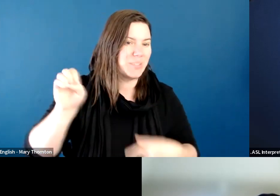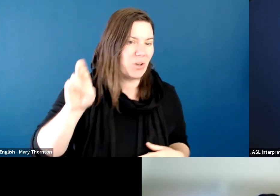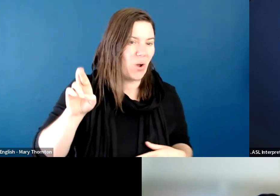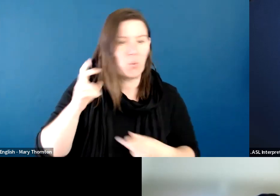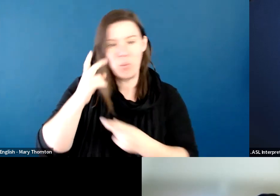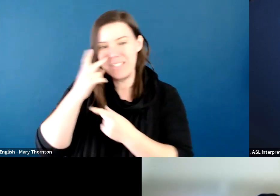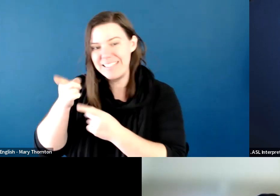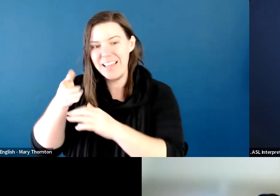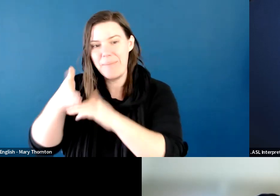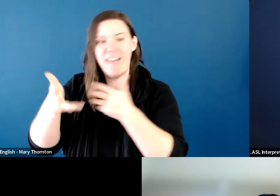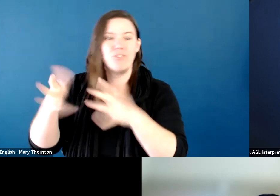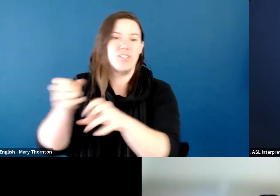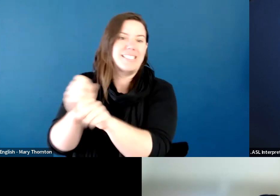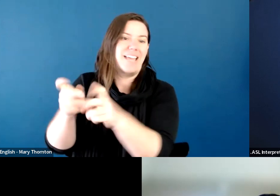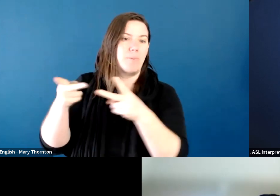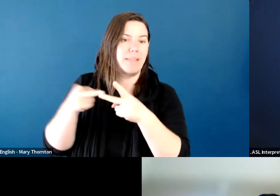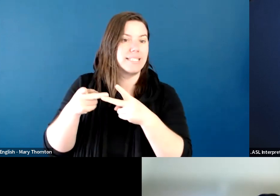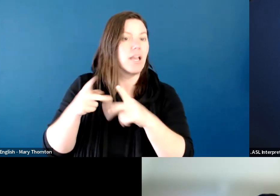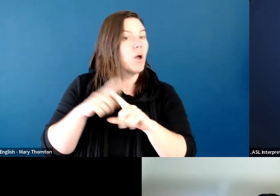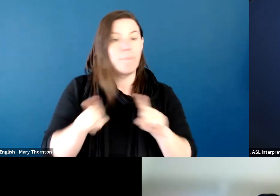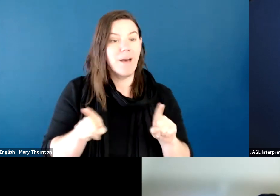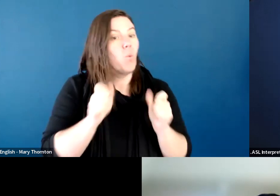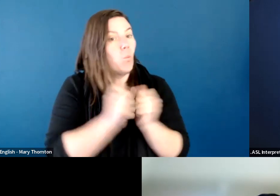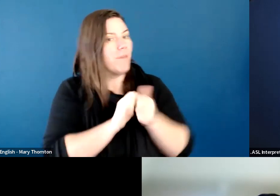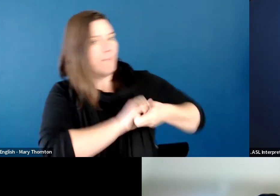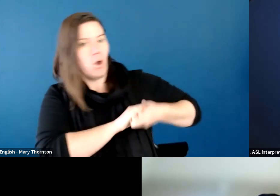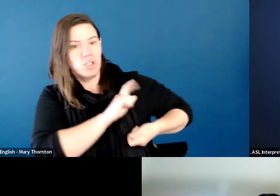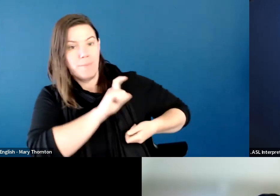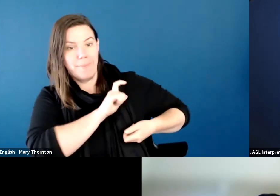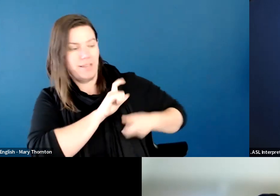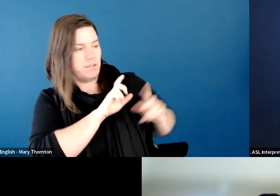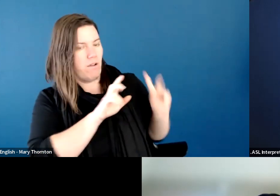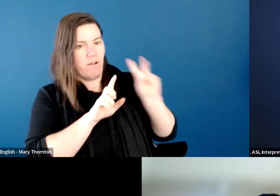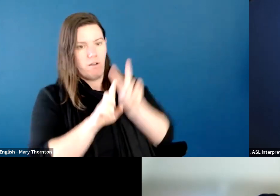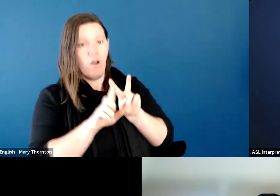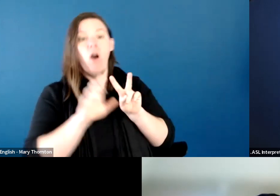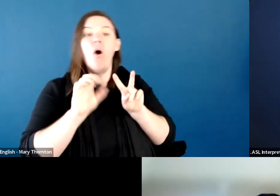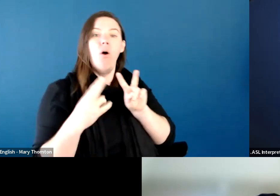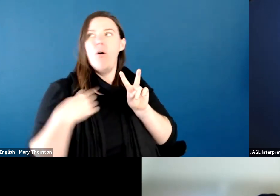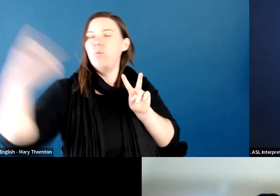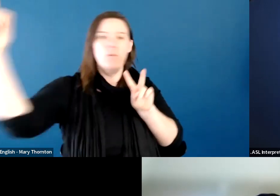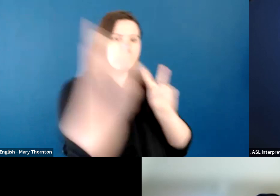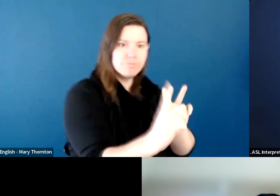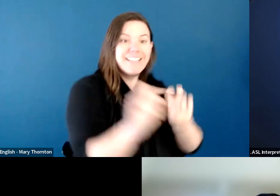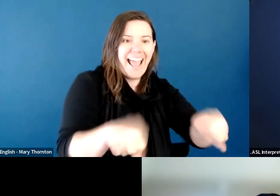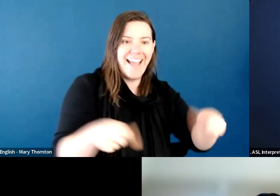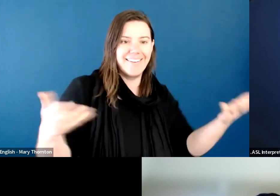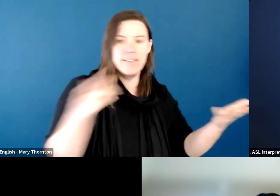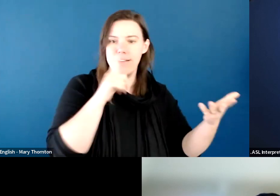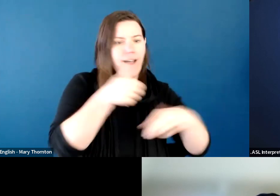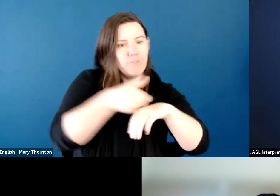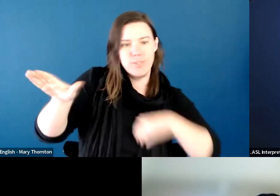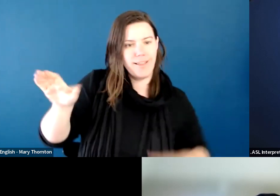a safe location. So that partnership and that work together has allowed us